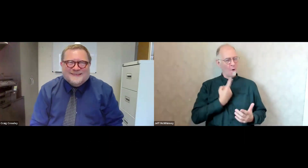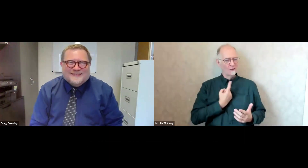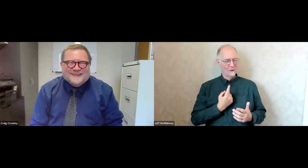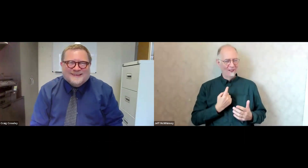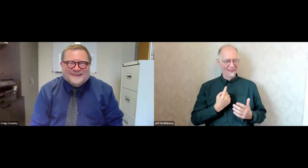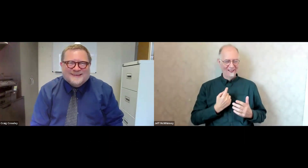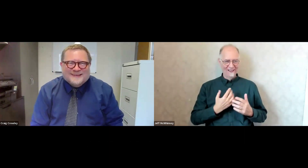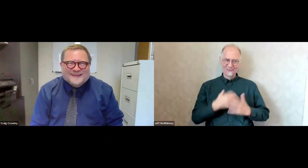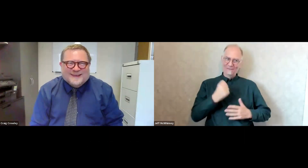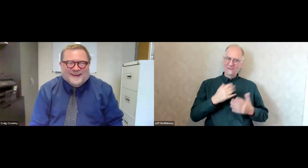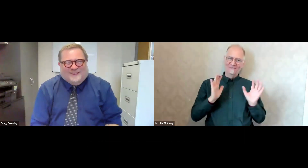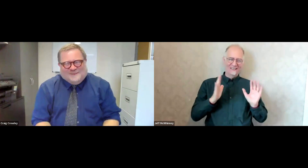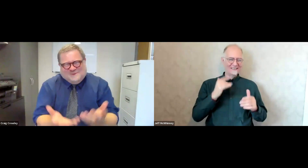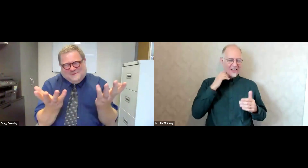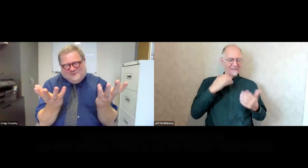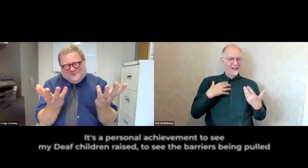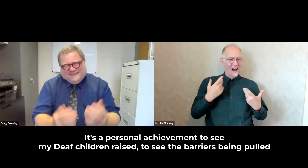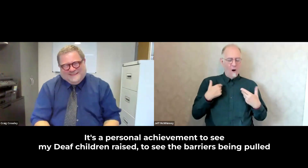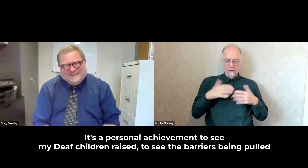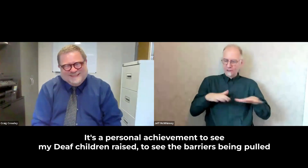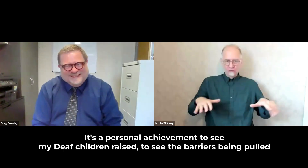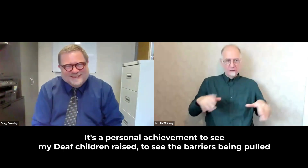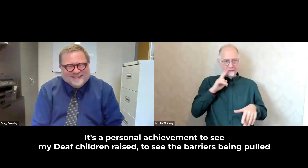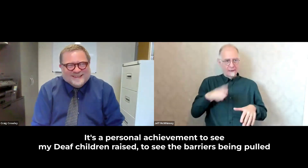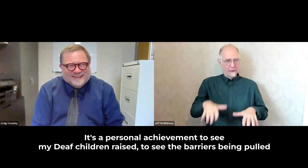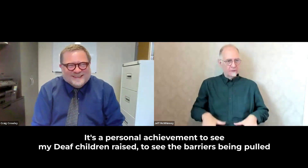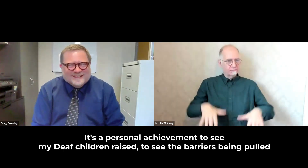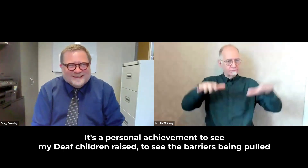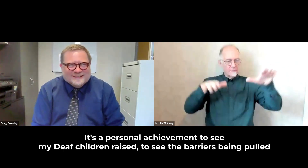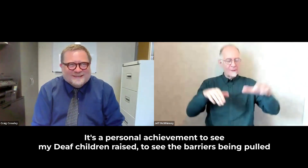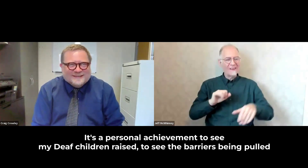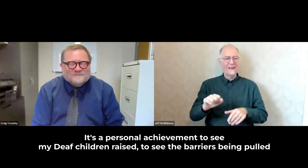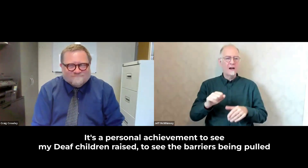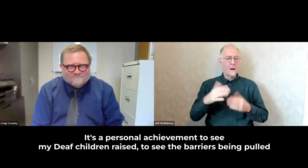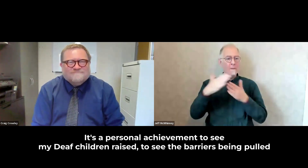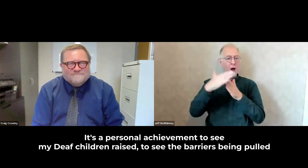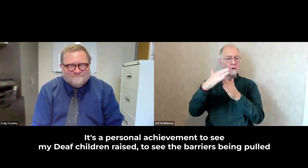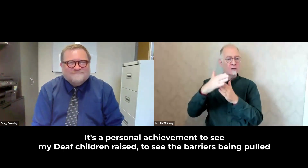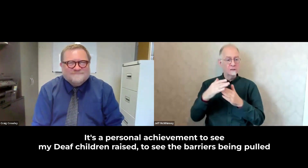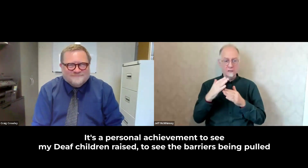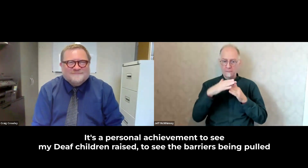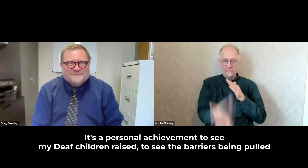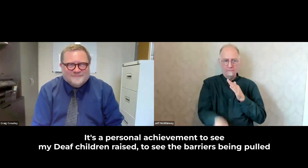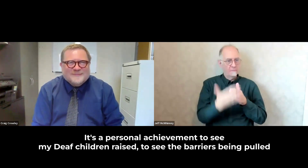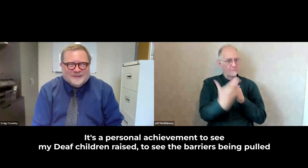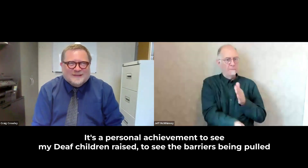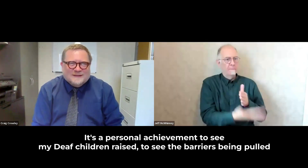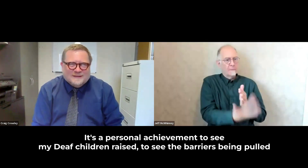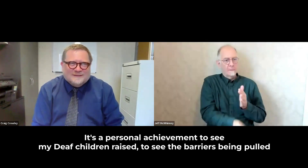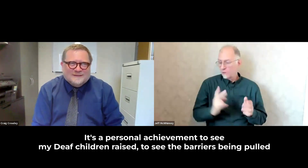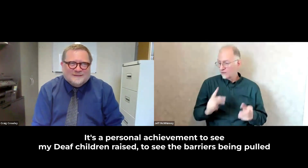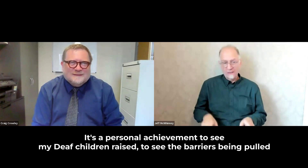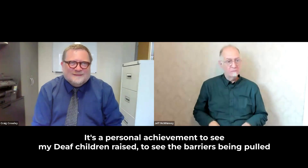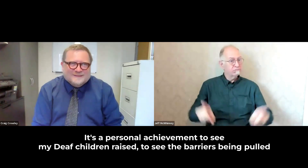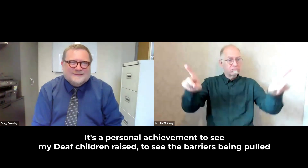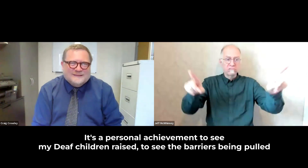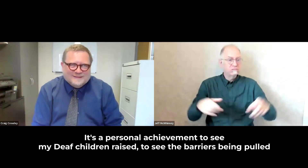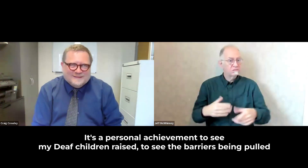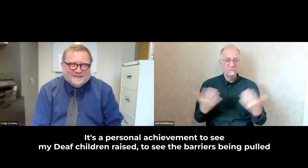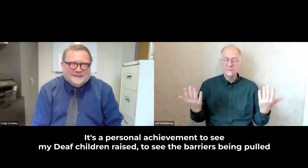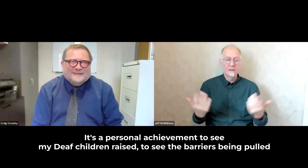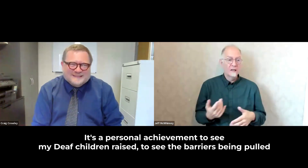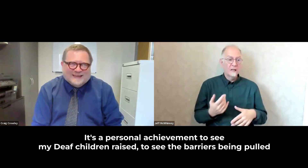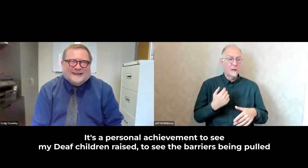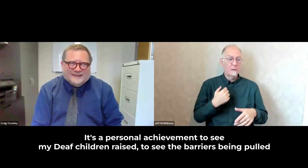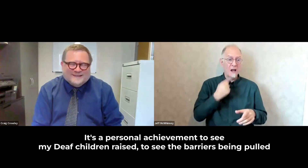Yeah. It's personal. It's a personal achievement to see my deaf children raised, to see